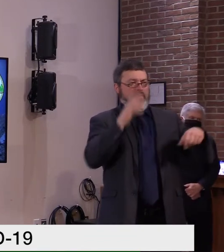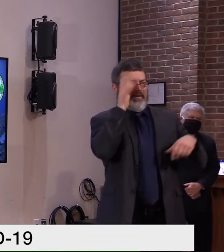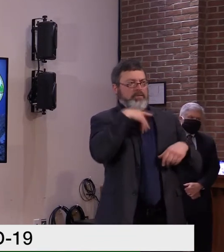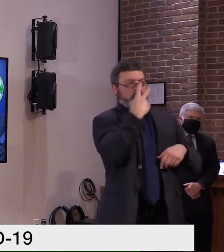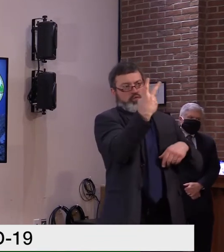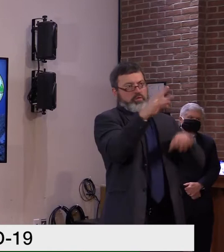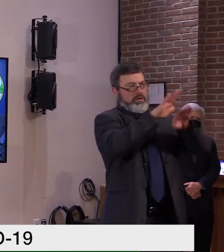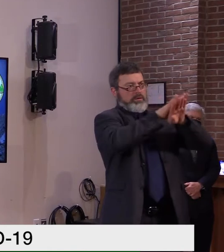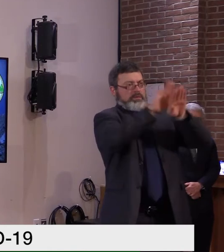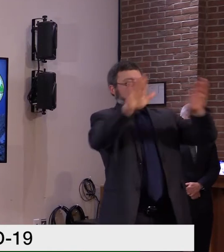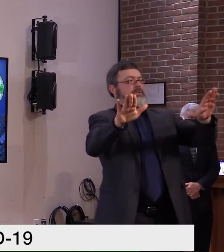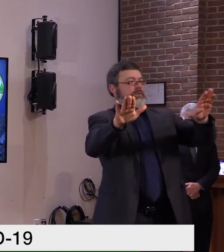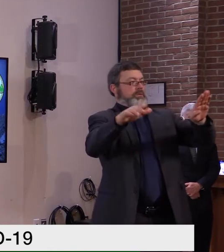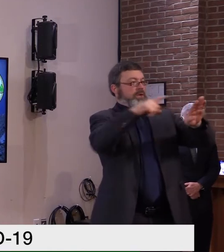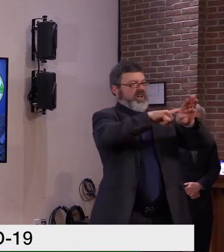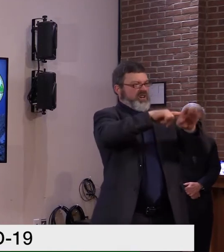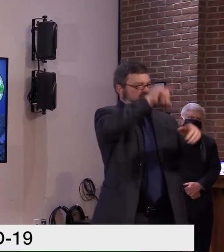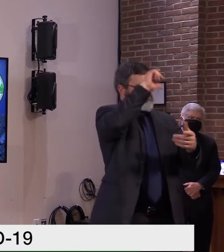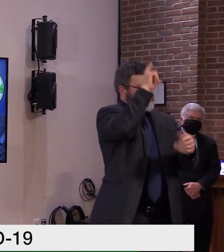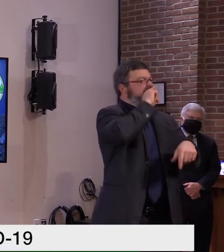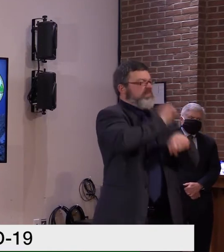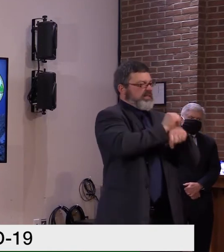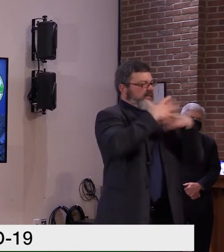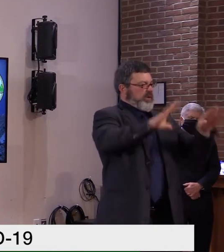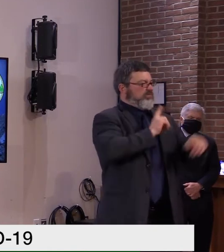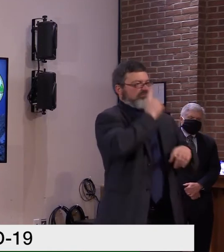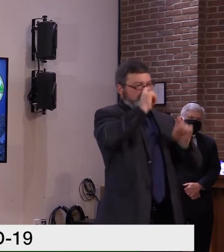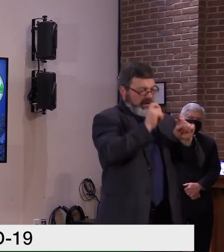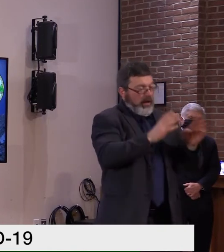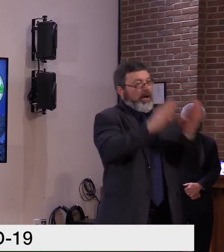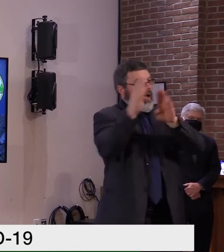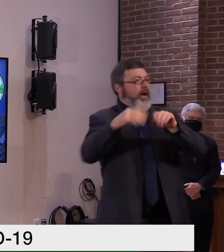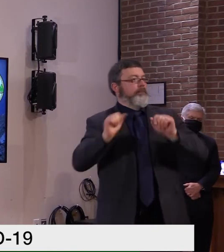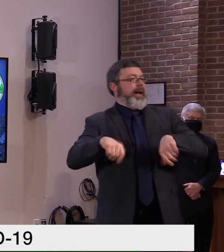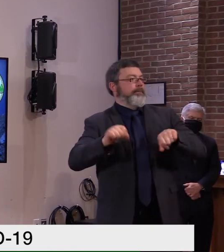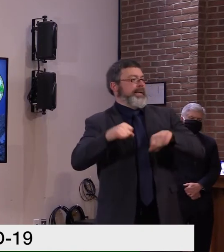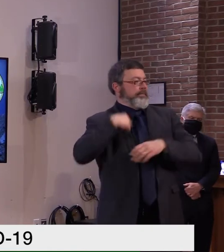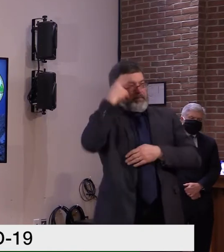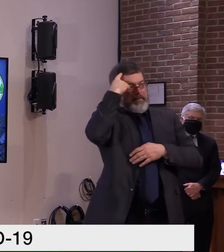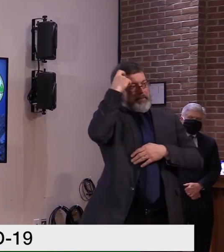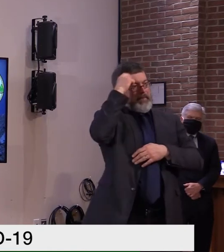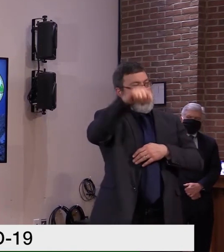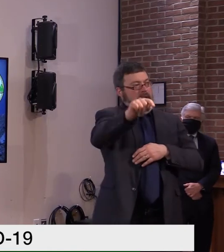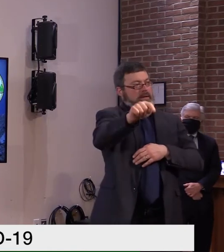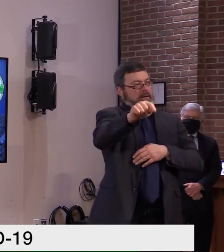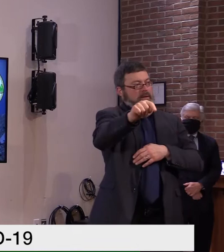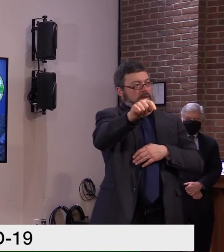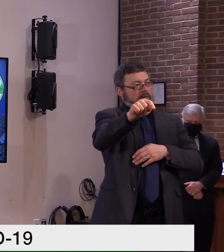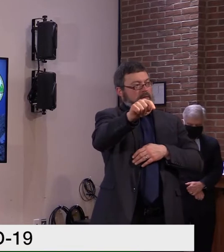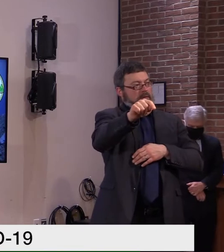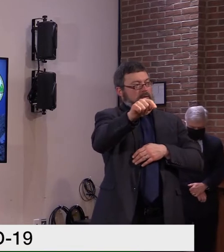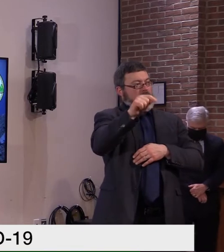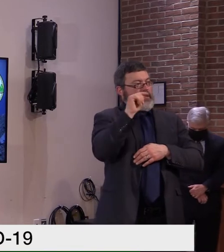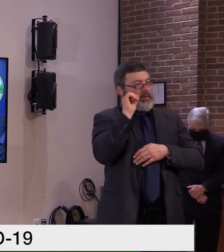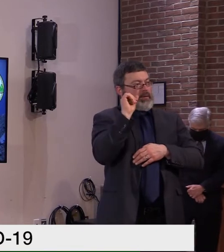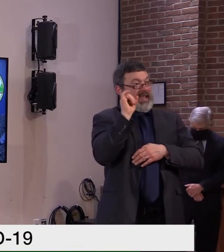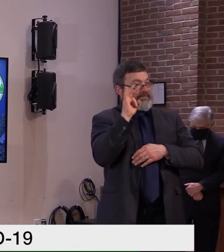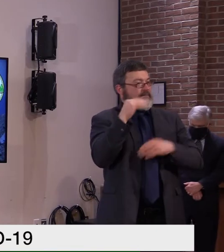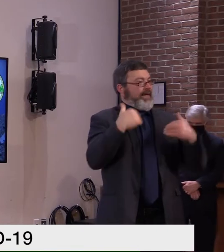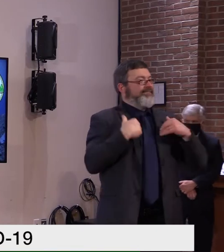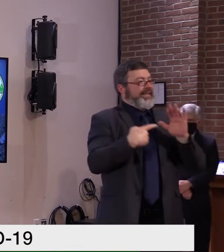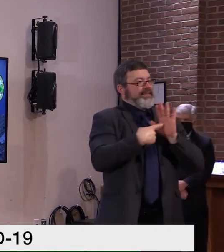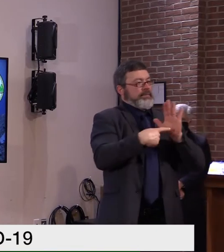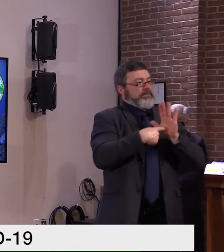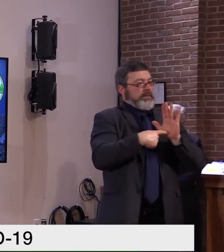data. A case is considered probable if the person has symptoms of COVID-19